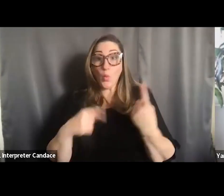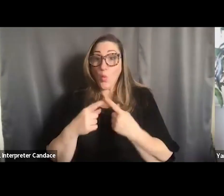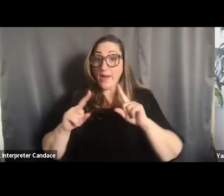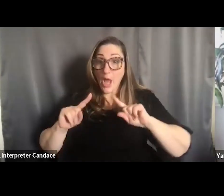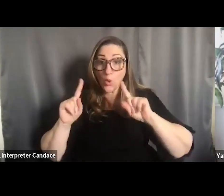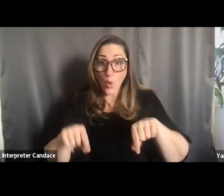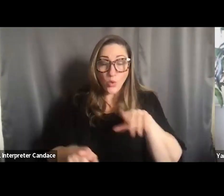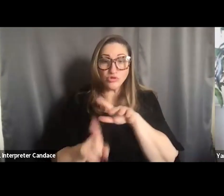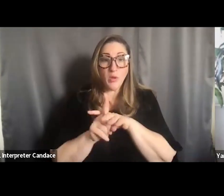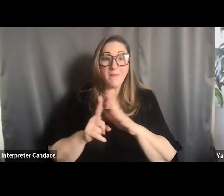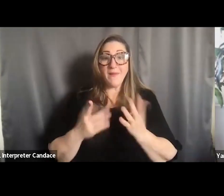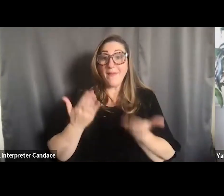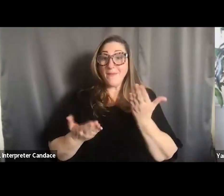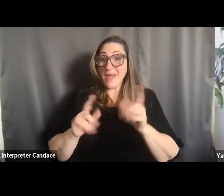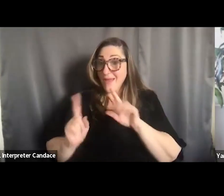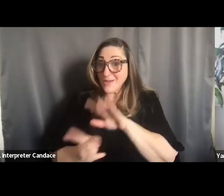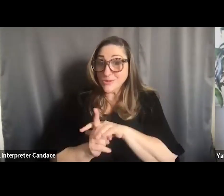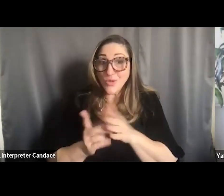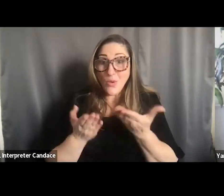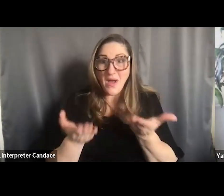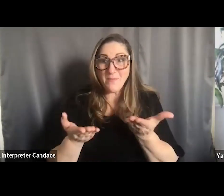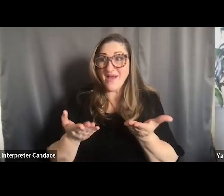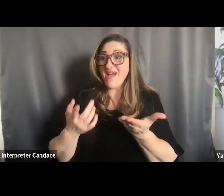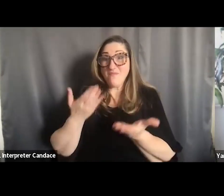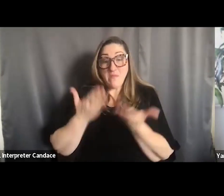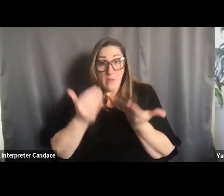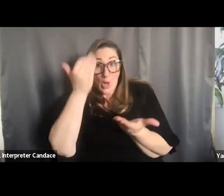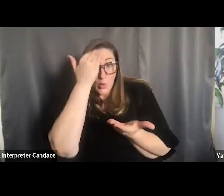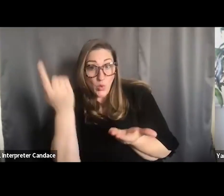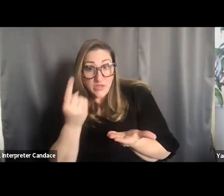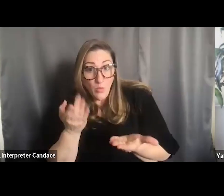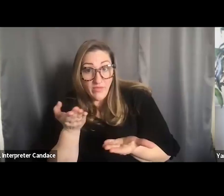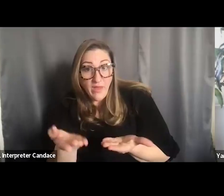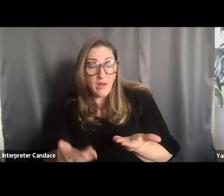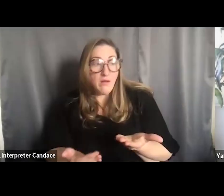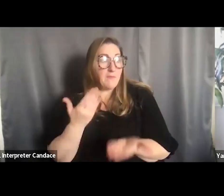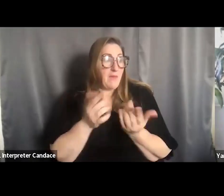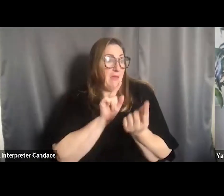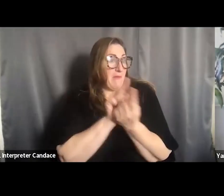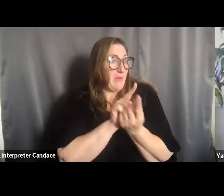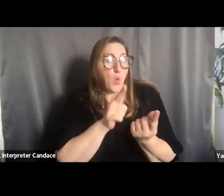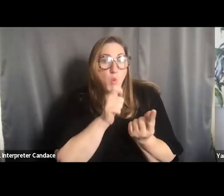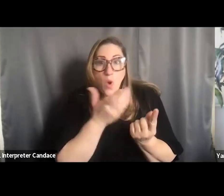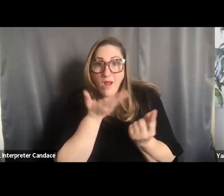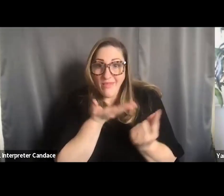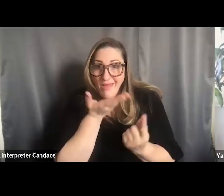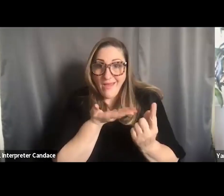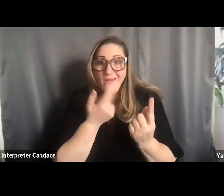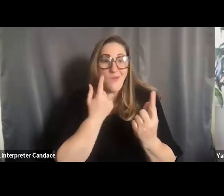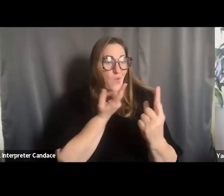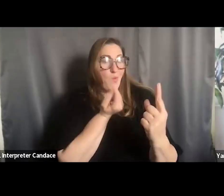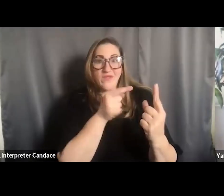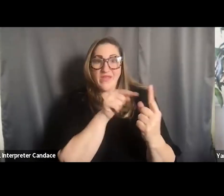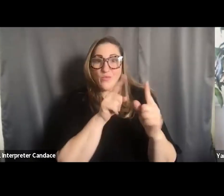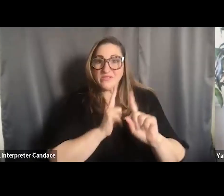and a waste of my time. What are their motives? Who are they? What are they going to do? And